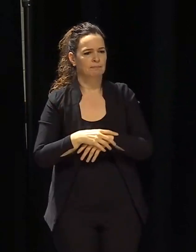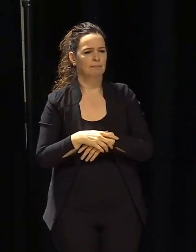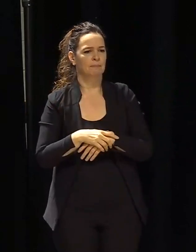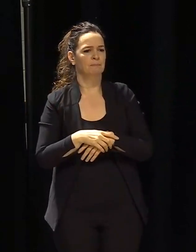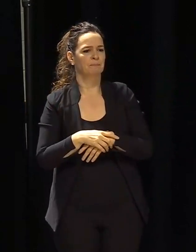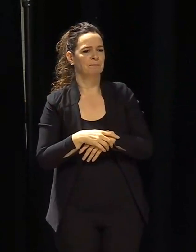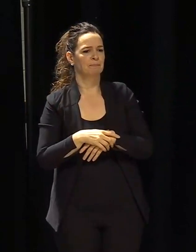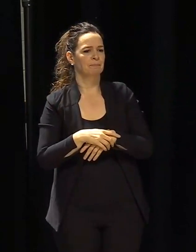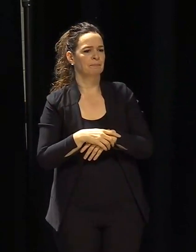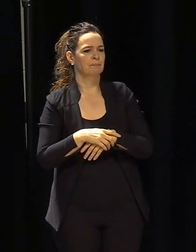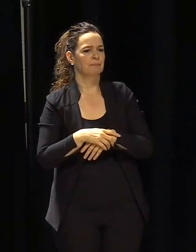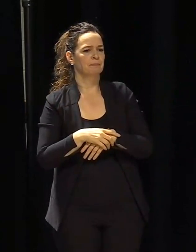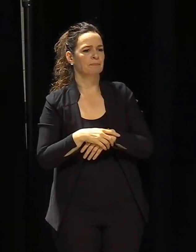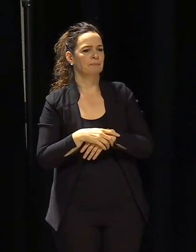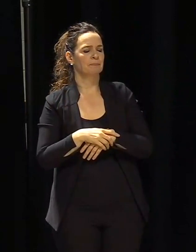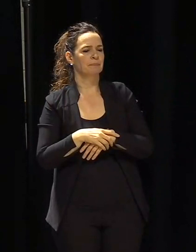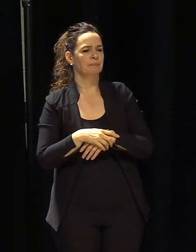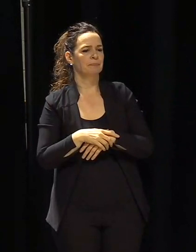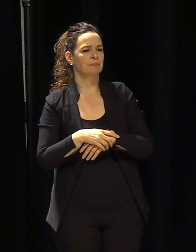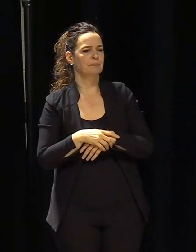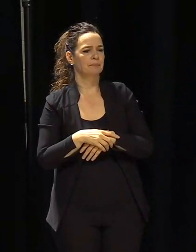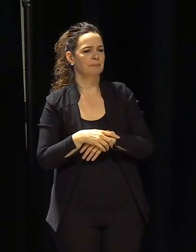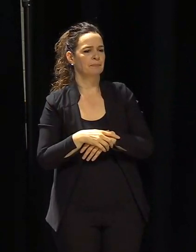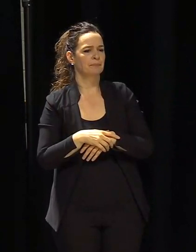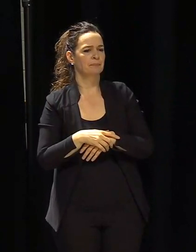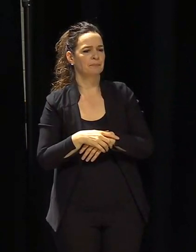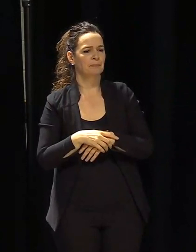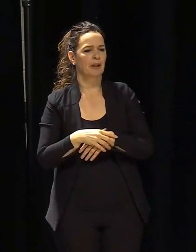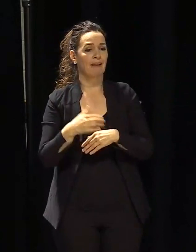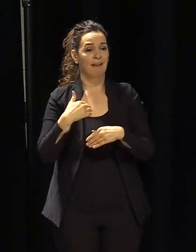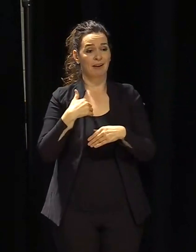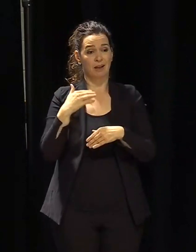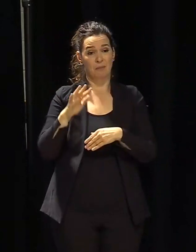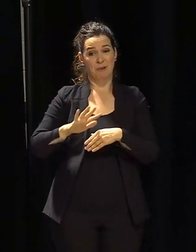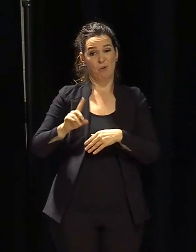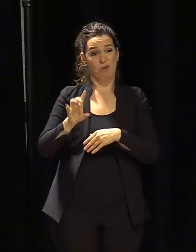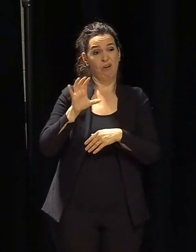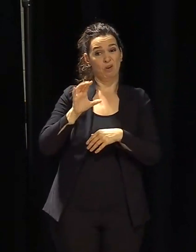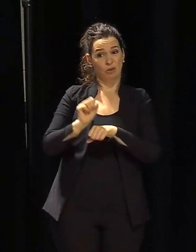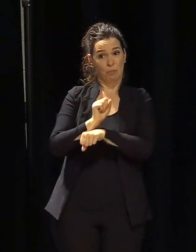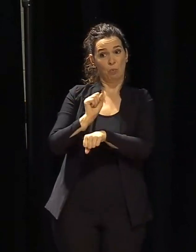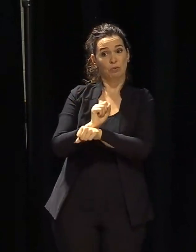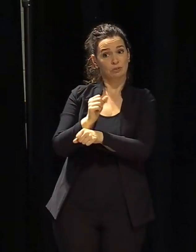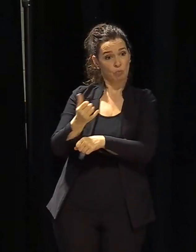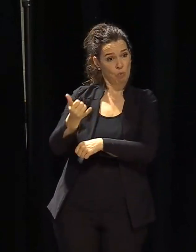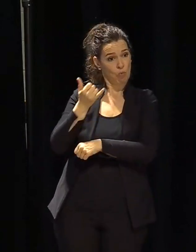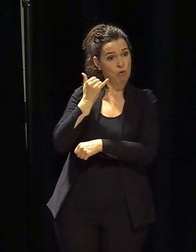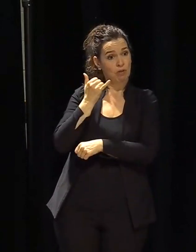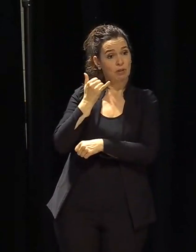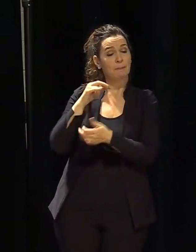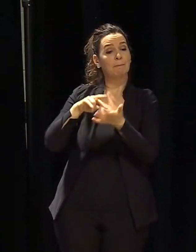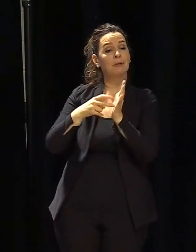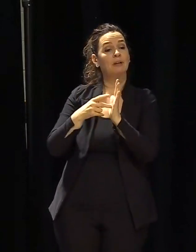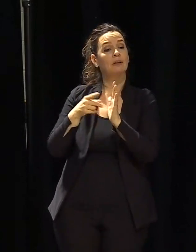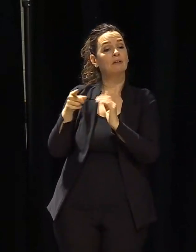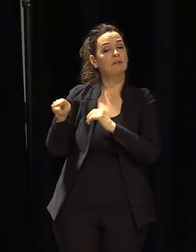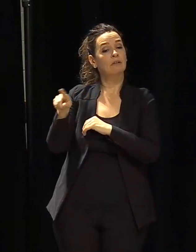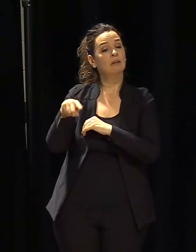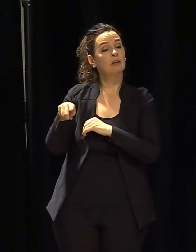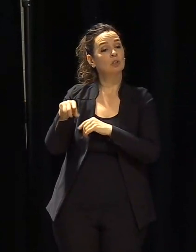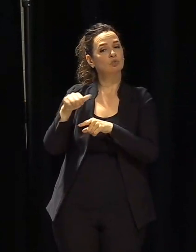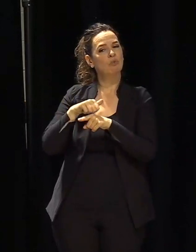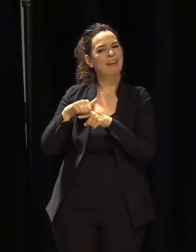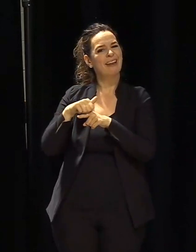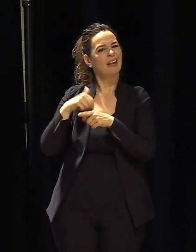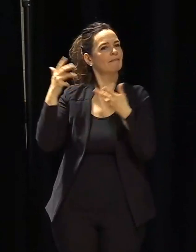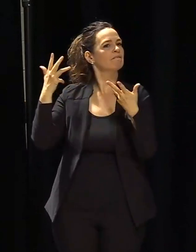100 employees last week, this morning. These are folks that are trained, and now what